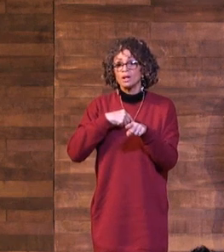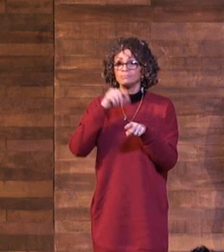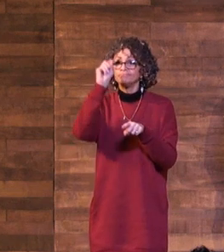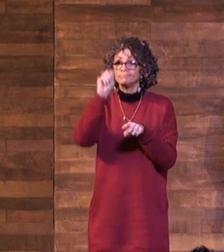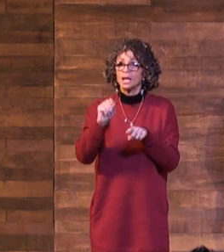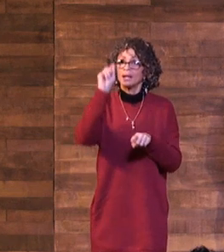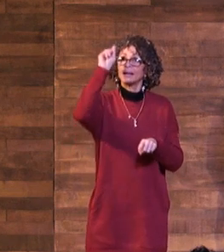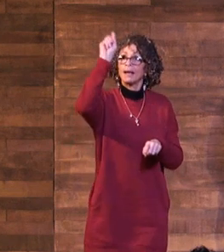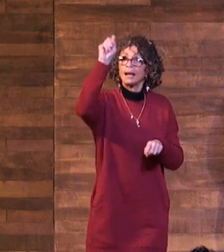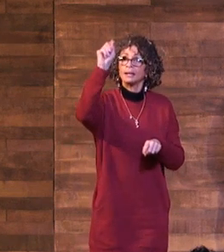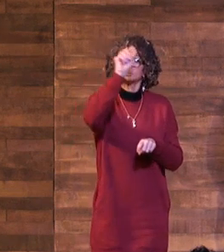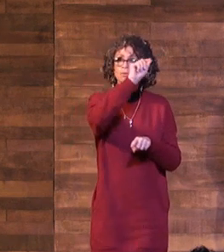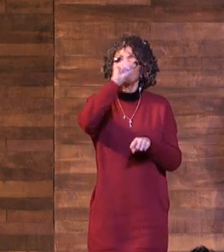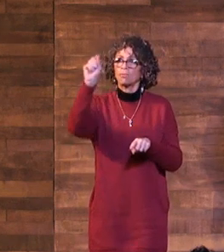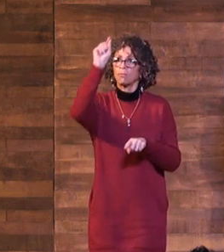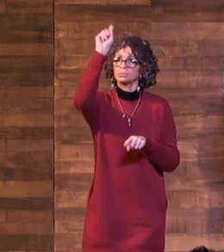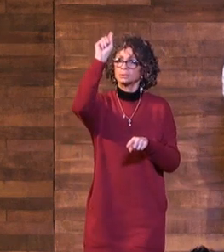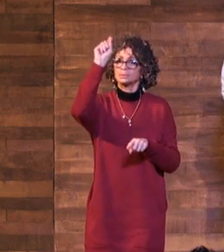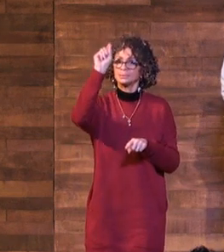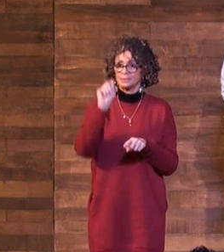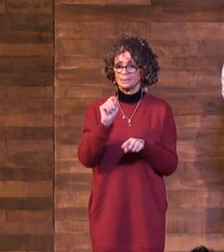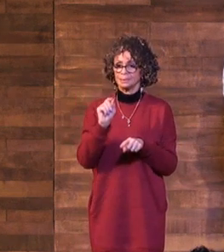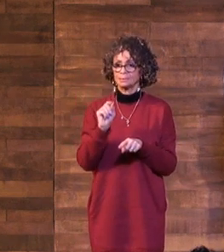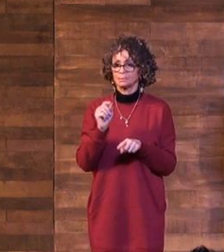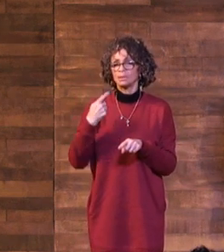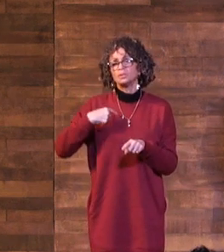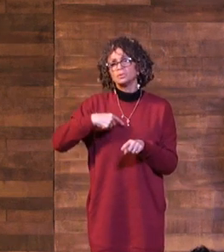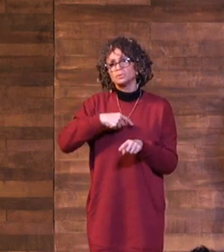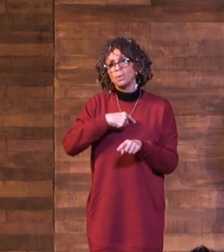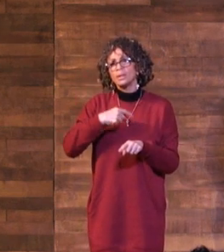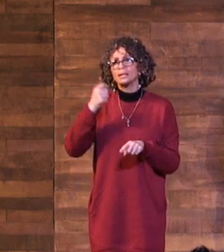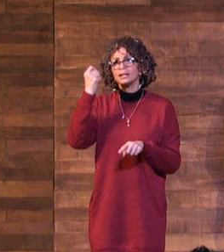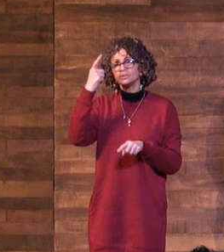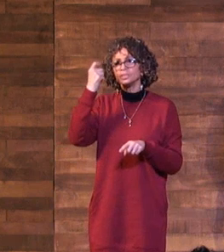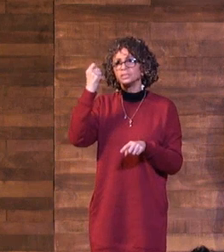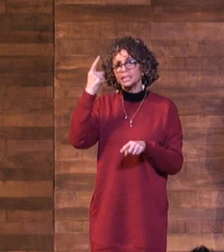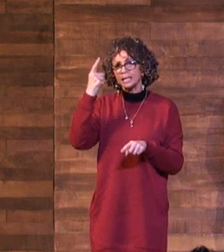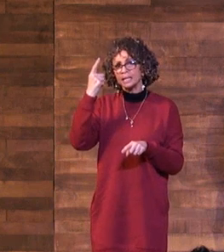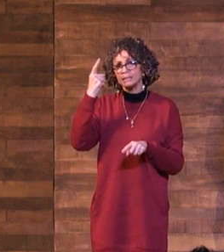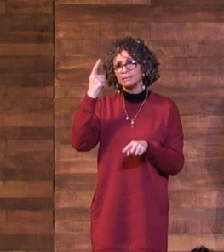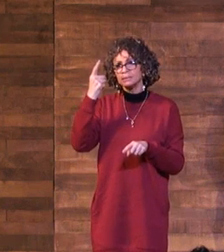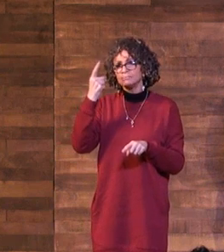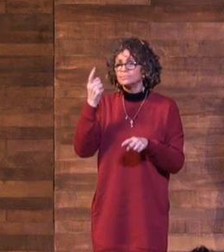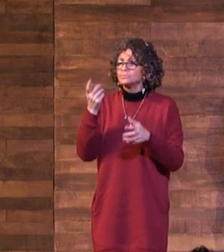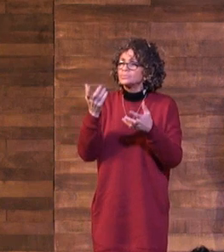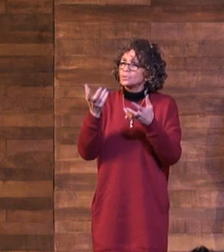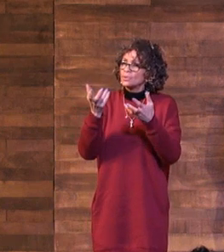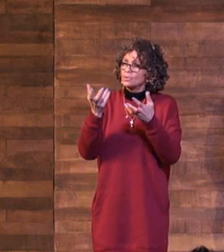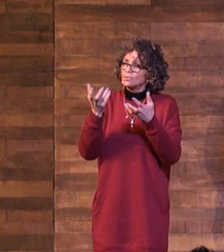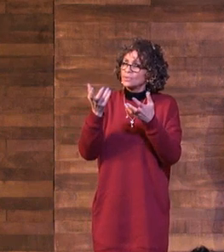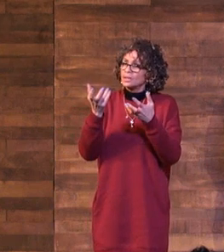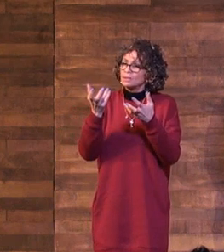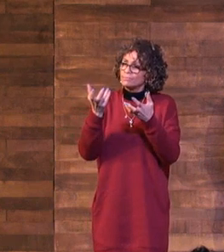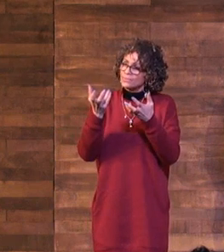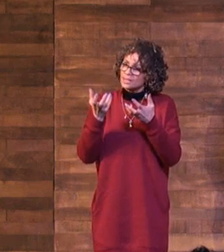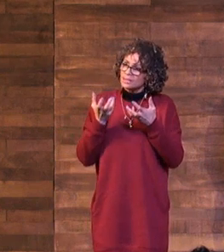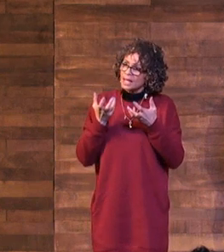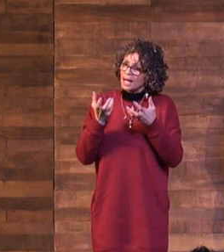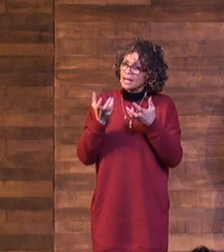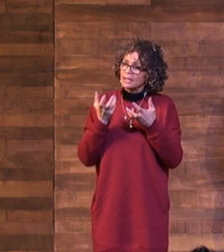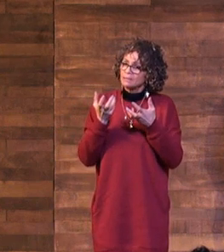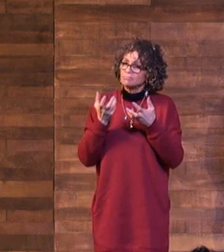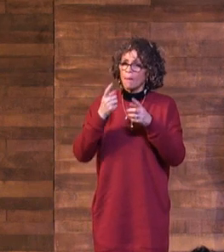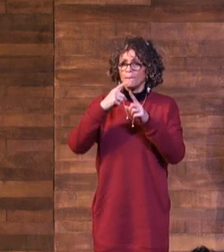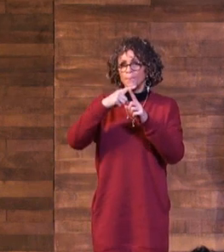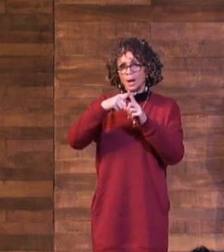T's to ensure that we understand the desired outcomes and potential impacts positive change